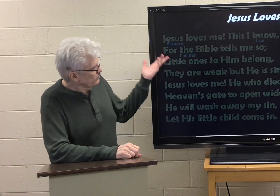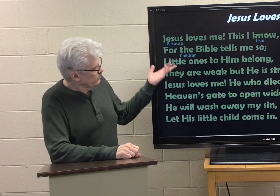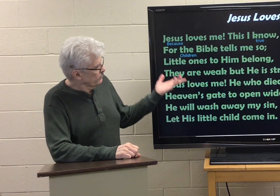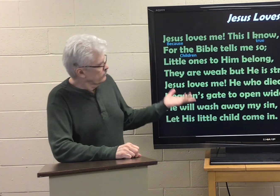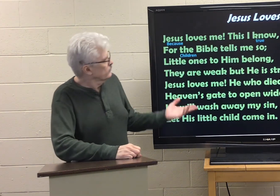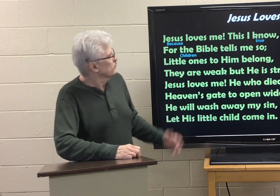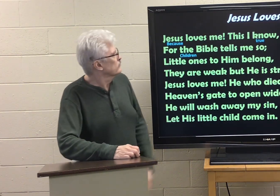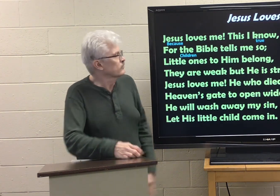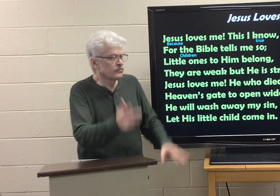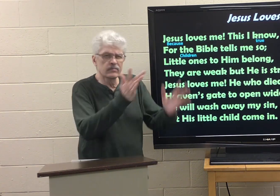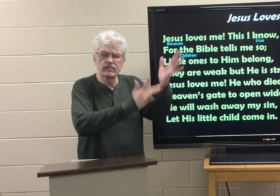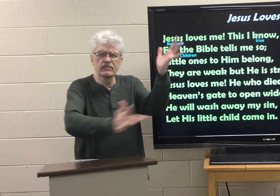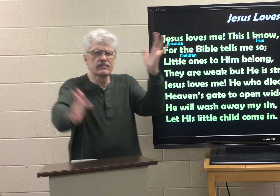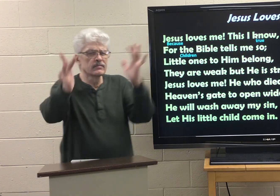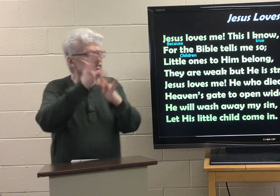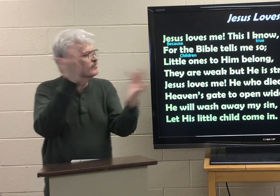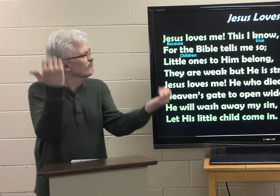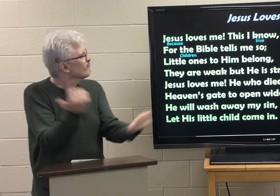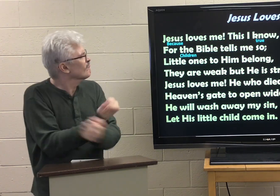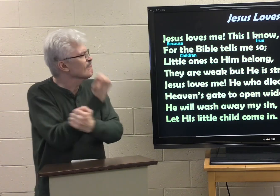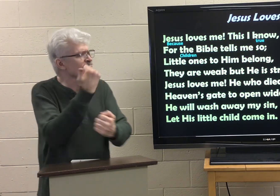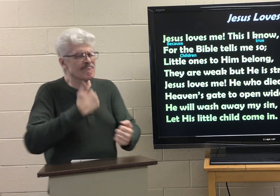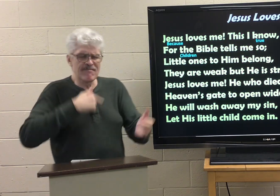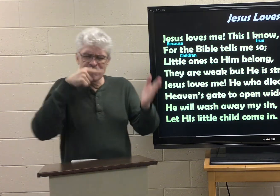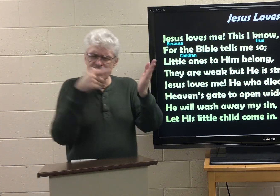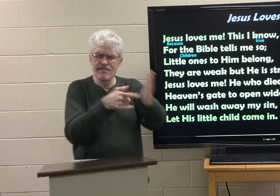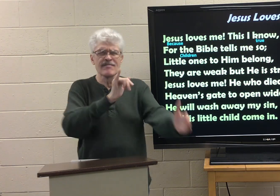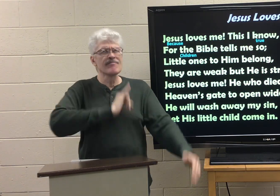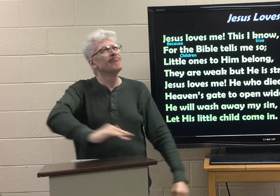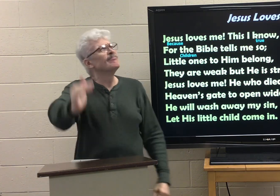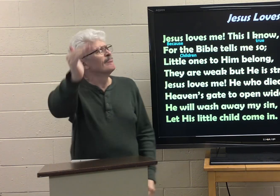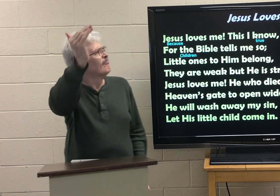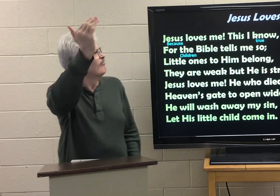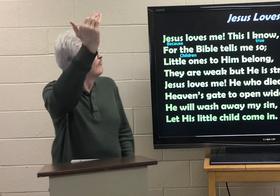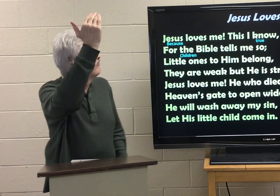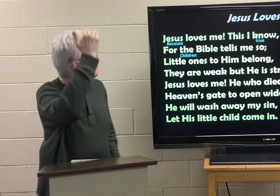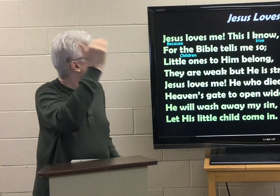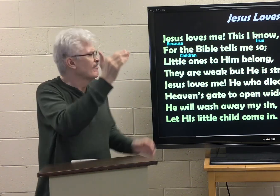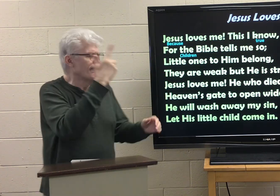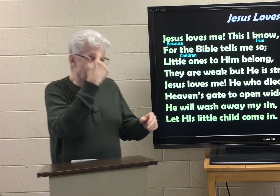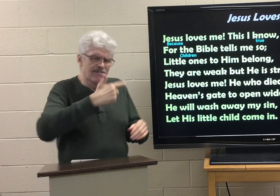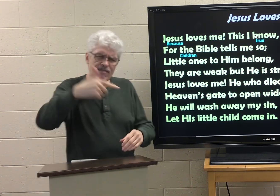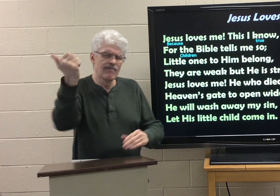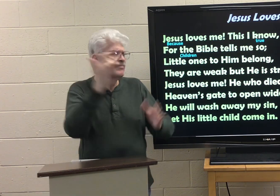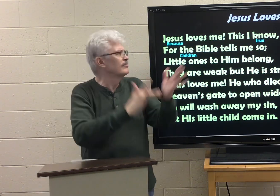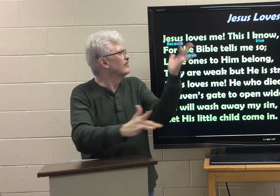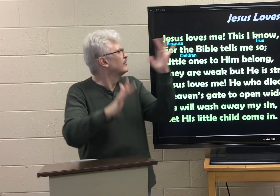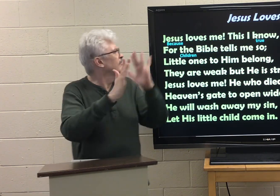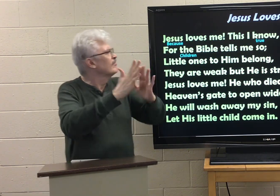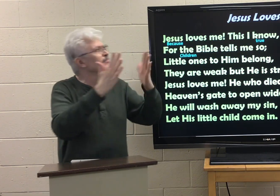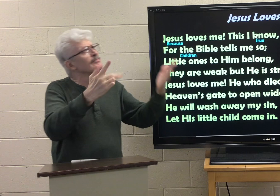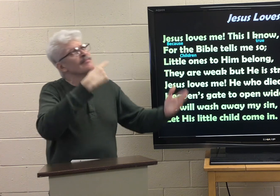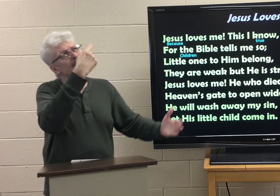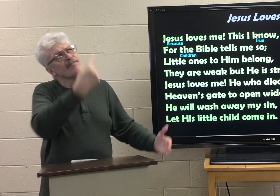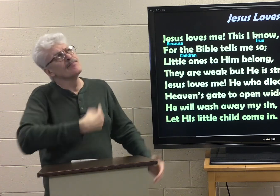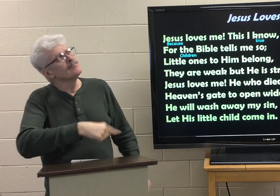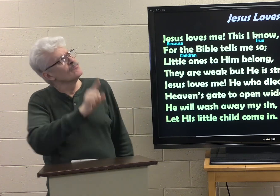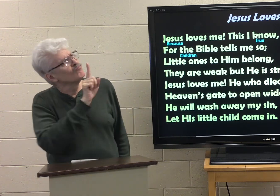This is our song. Jesus loves me, this I know, for the Bible tells me